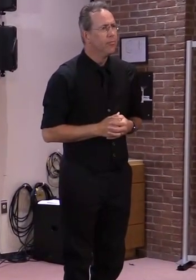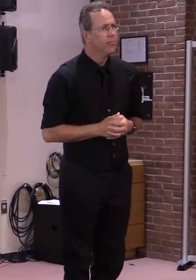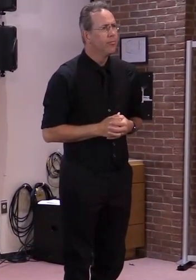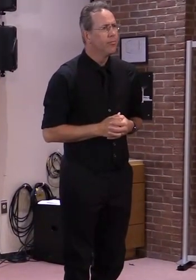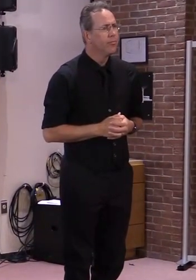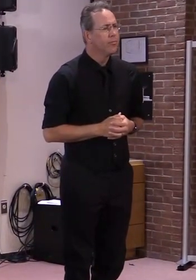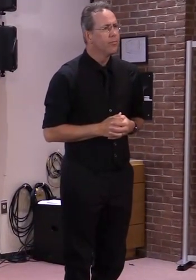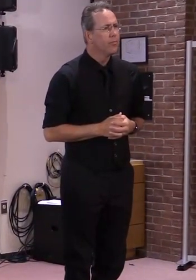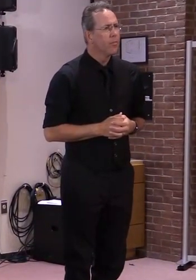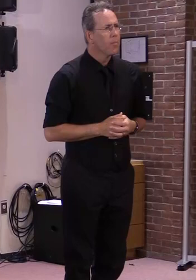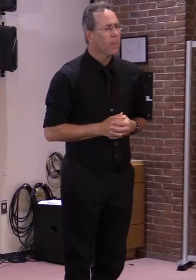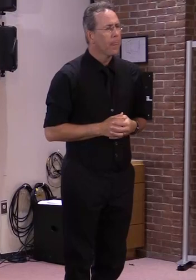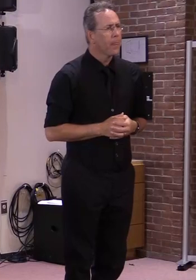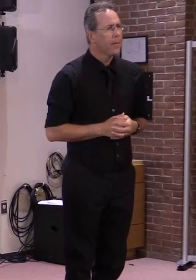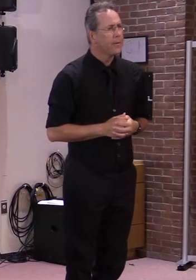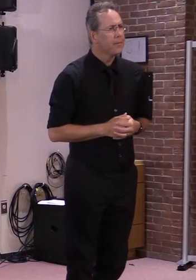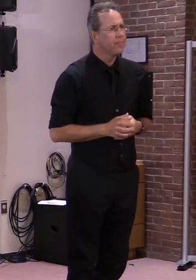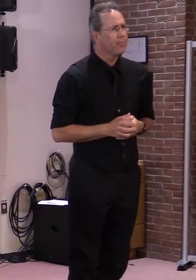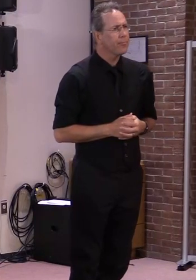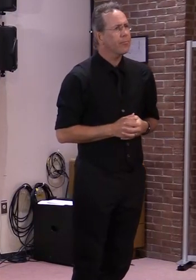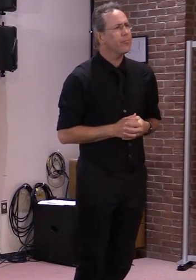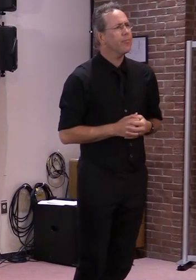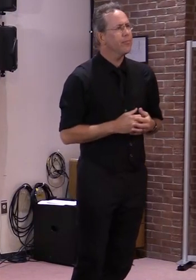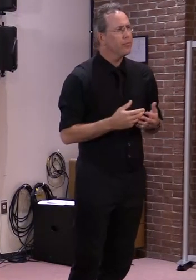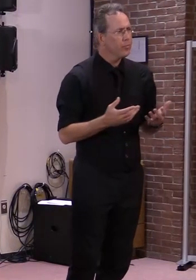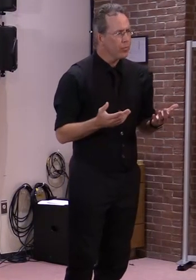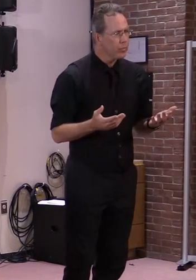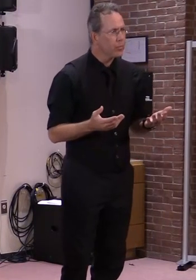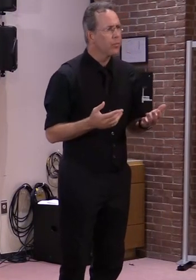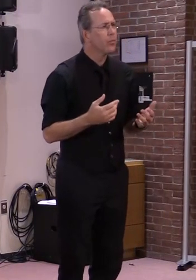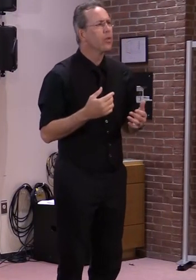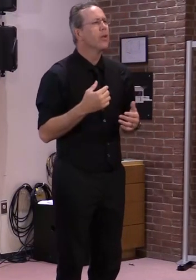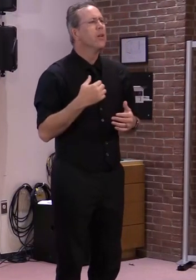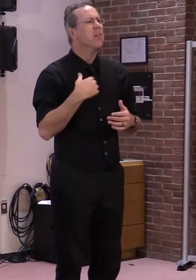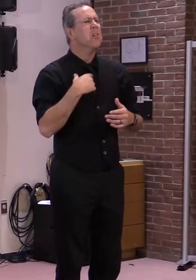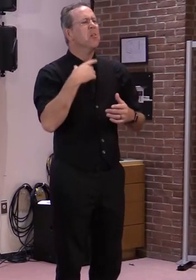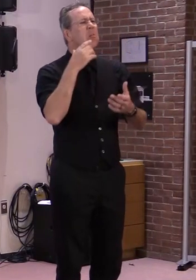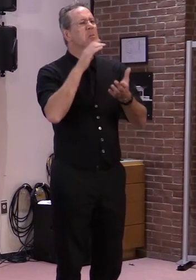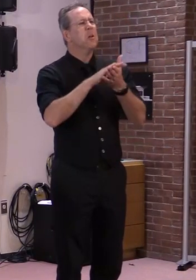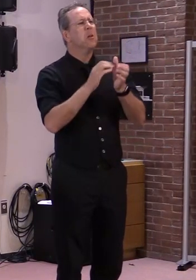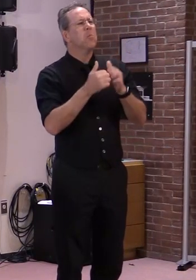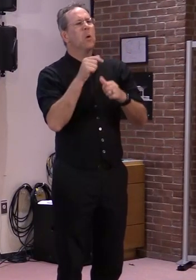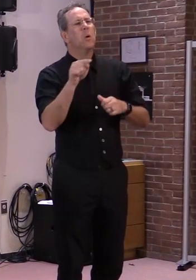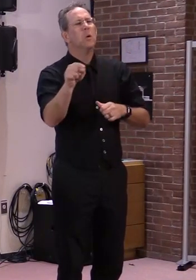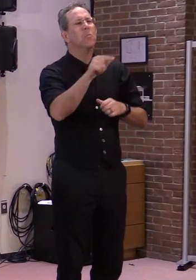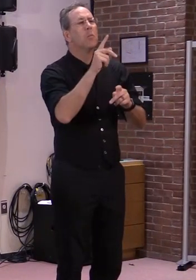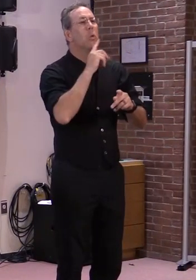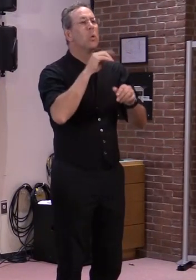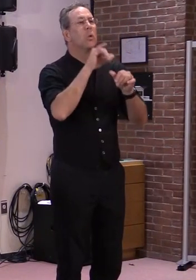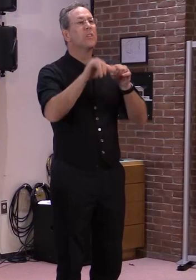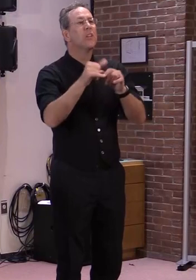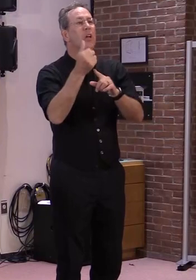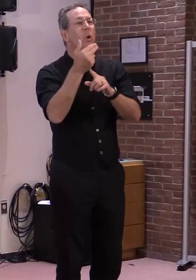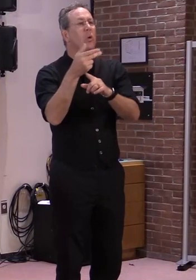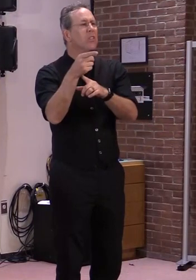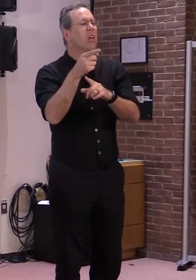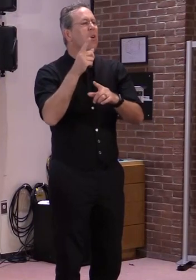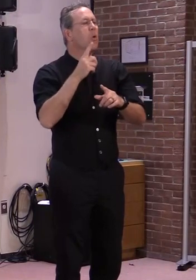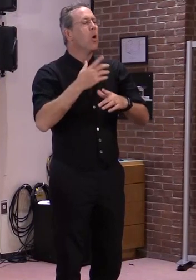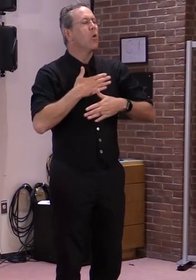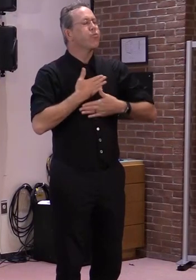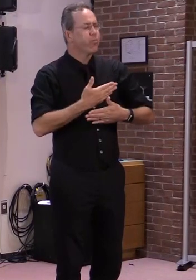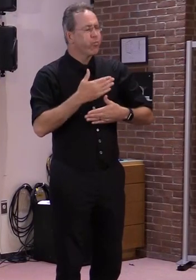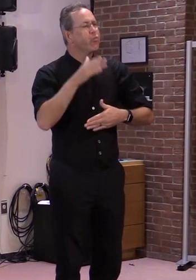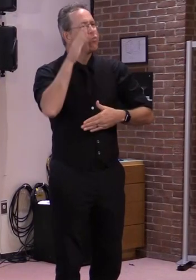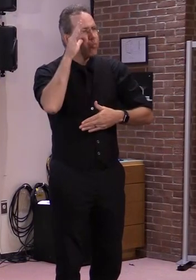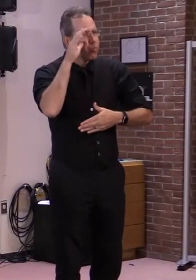haven't, we believe that most people will comply with leaving the hotel